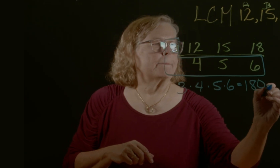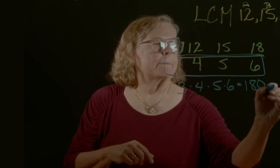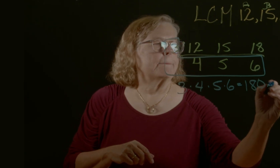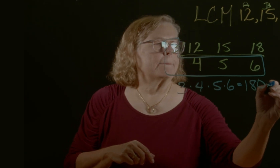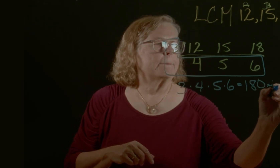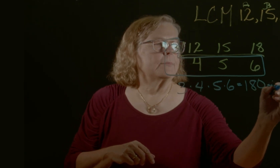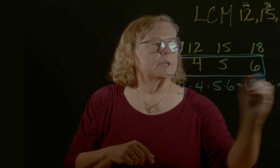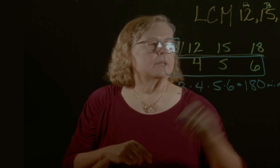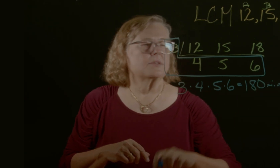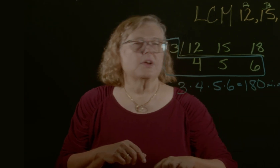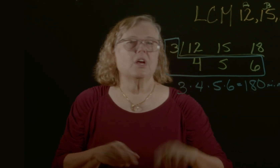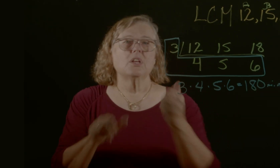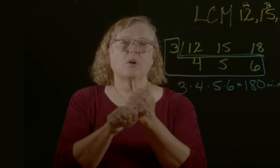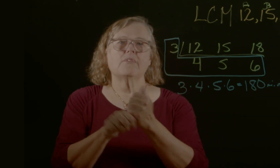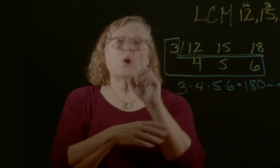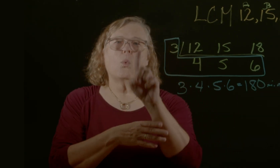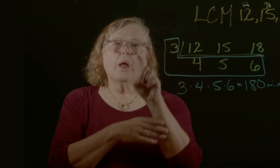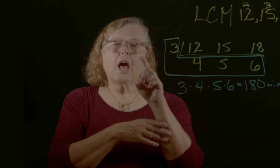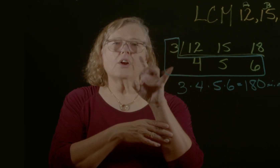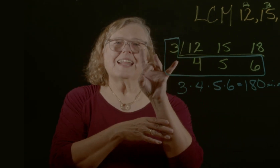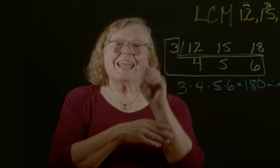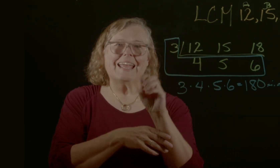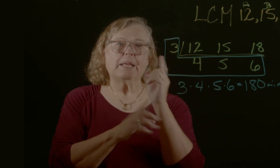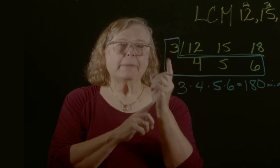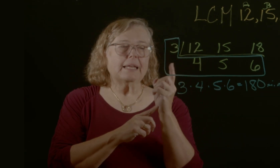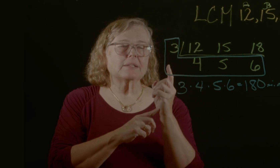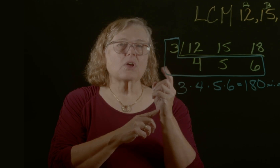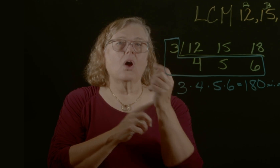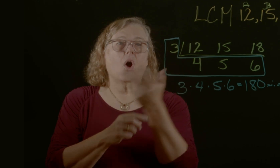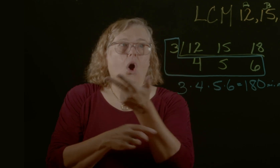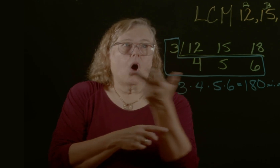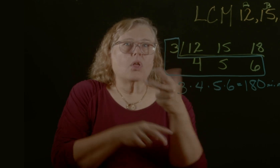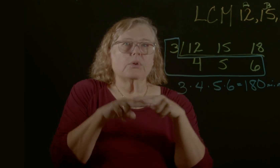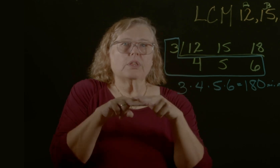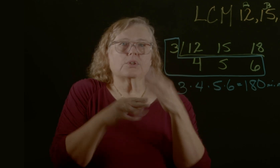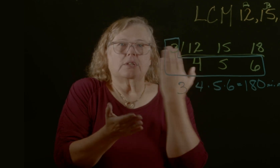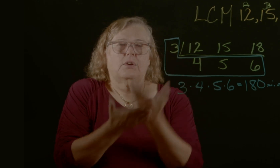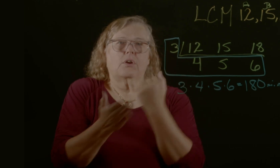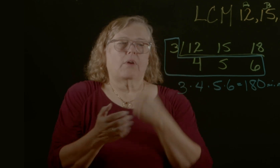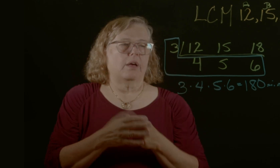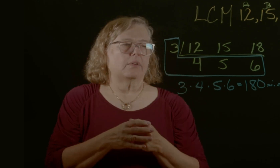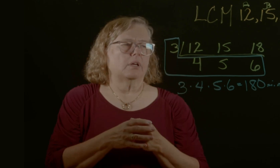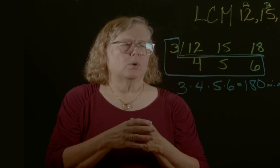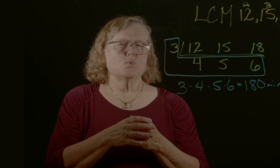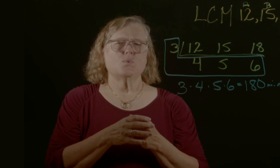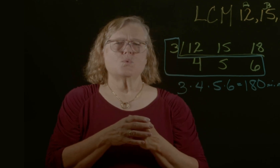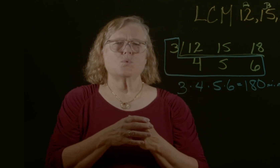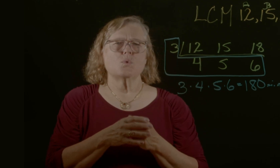minutes. So every 180 minutes, all 3 of the trains are going to show up.